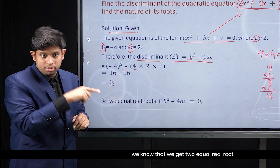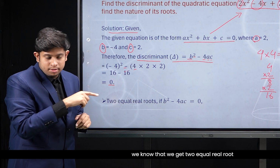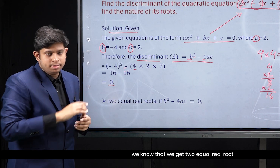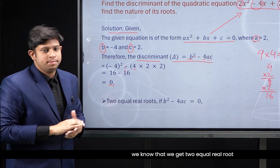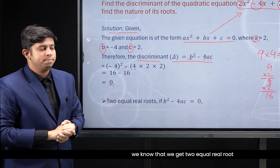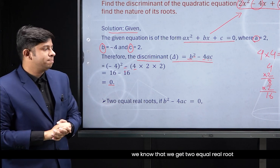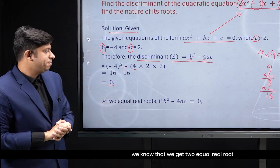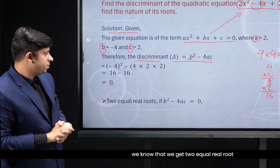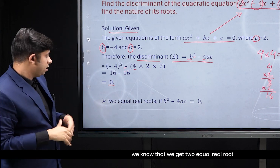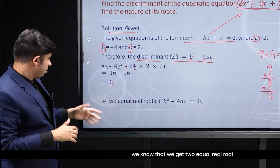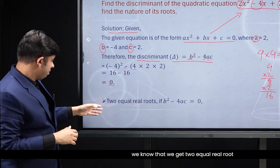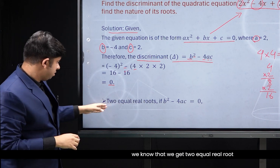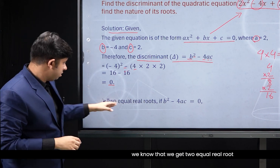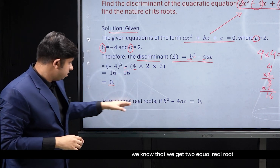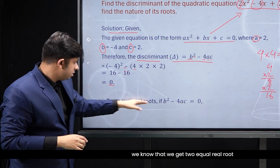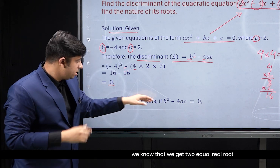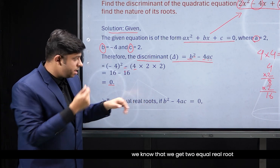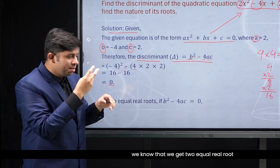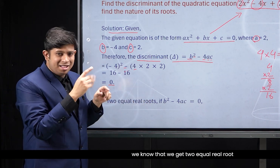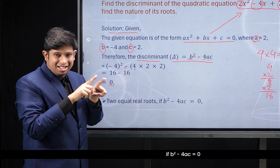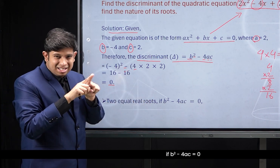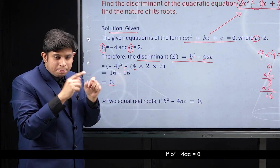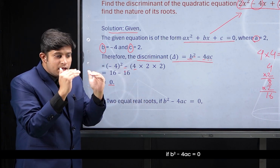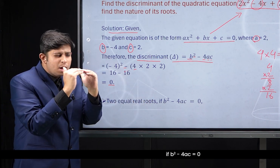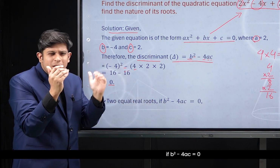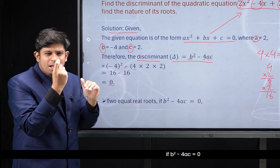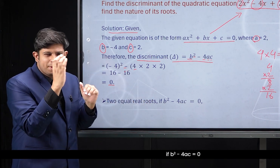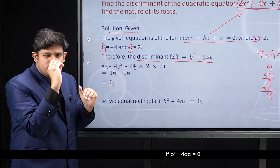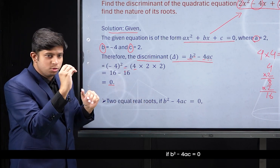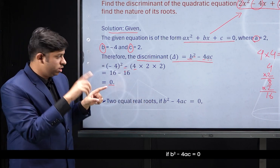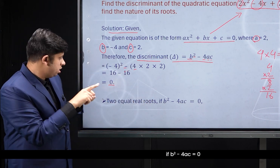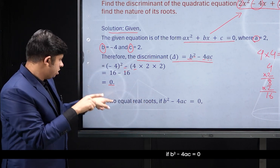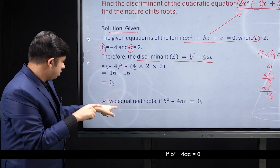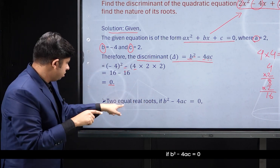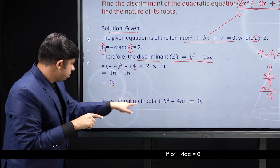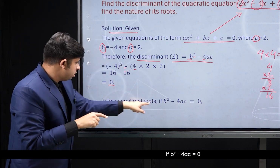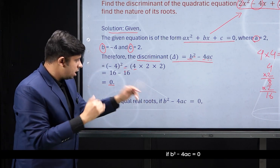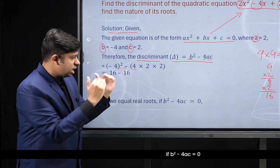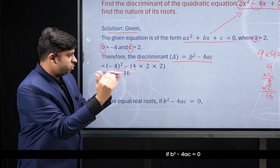We know that we get two equal real roots if b square minus 4ac is equal to 0.